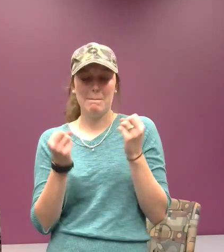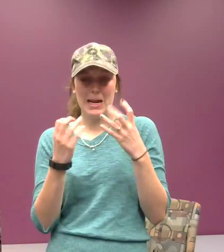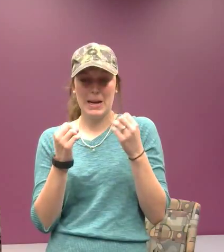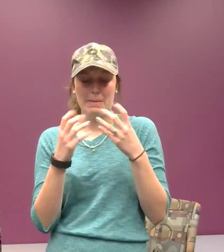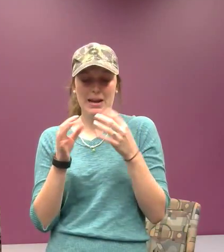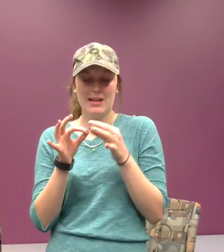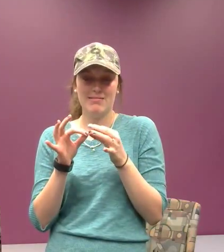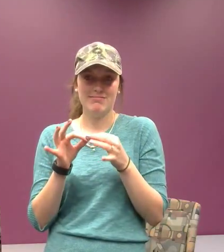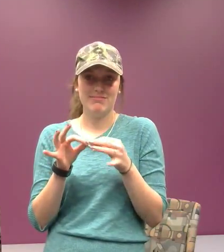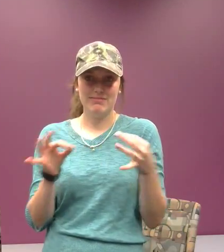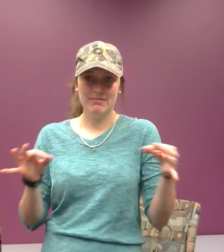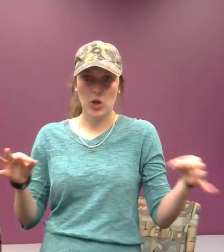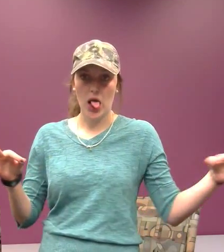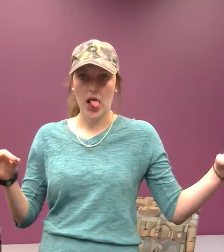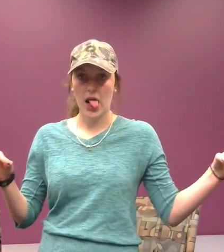use the FOIL method on these 2.